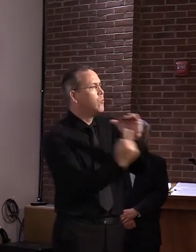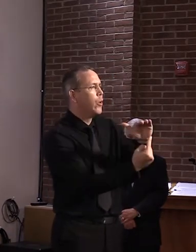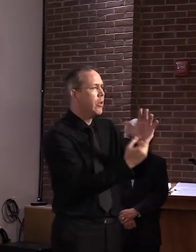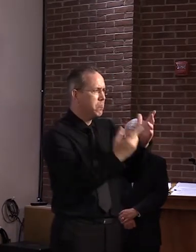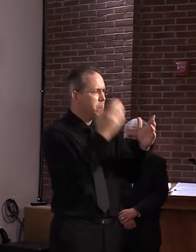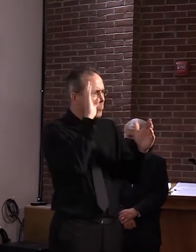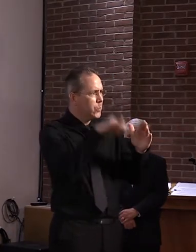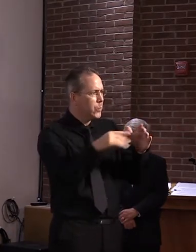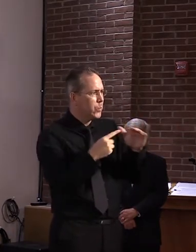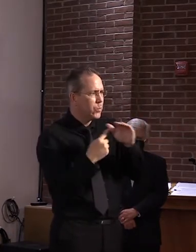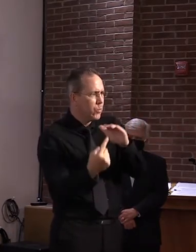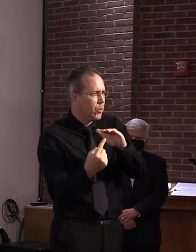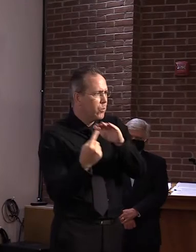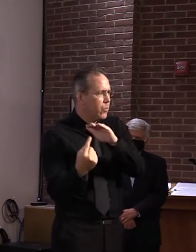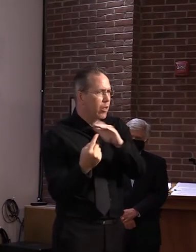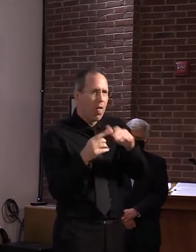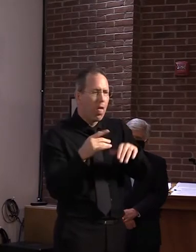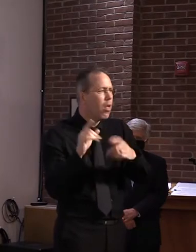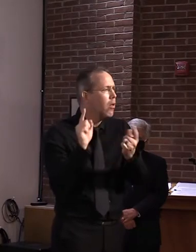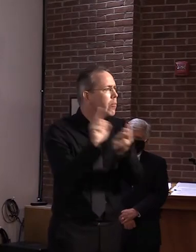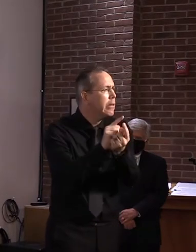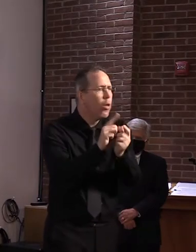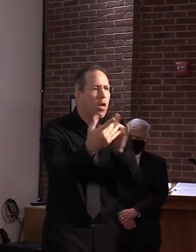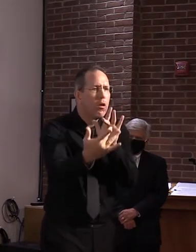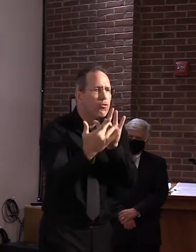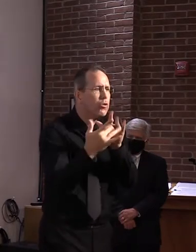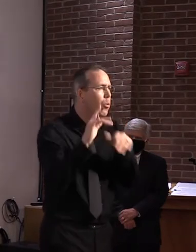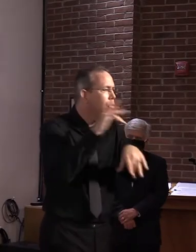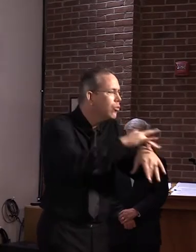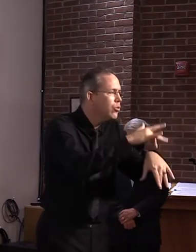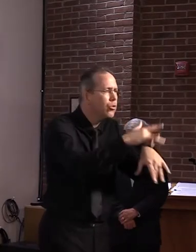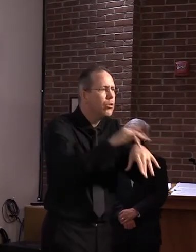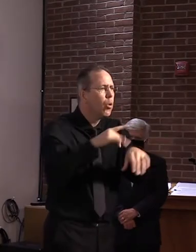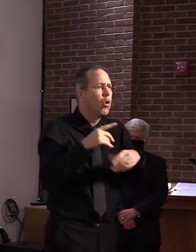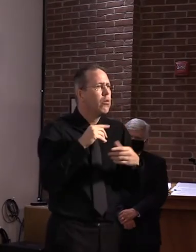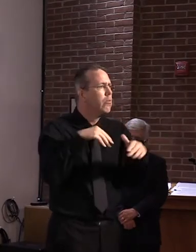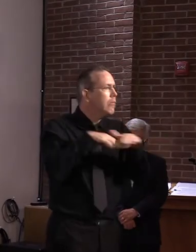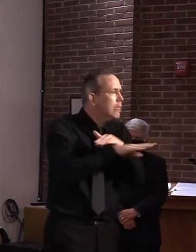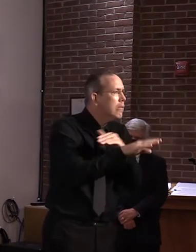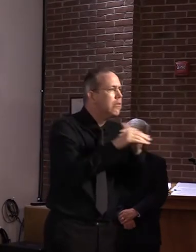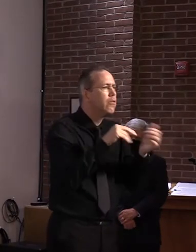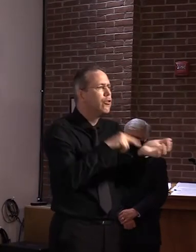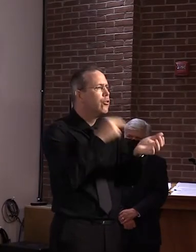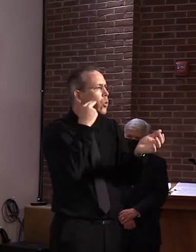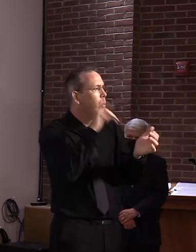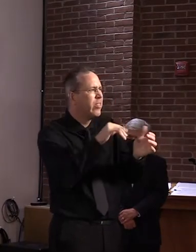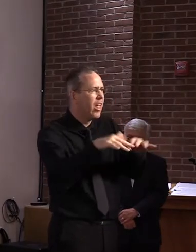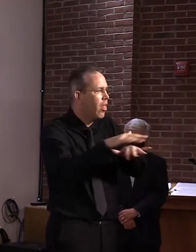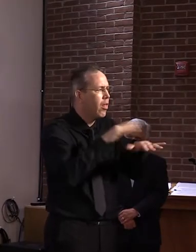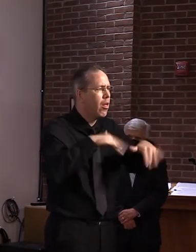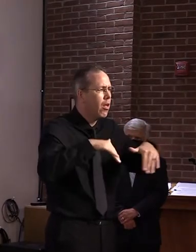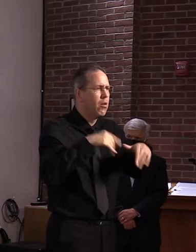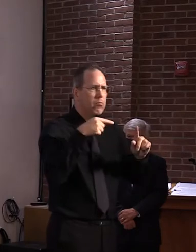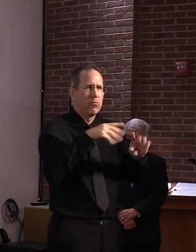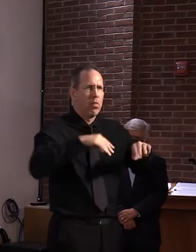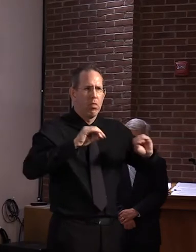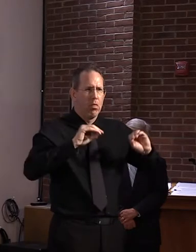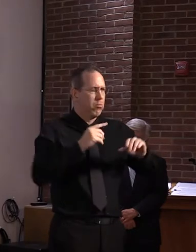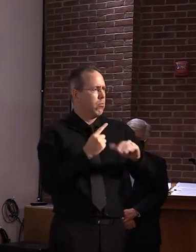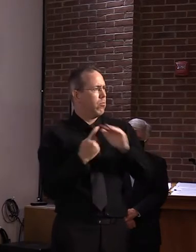strict, we would not necessarily recommend facility-wide testing at that point in time. It would all depend